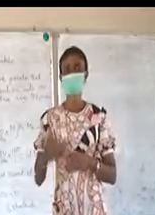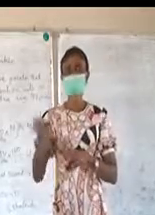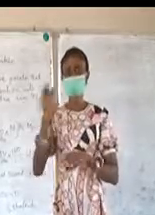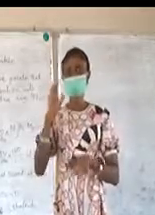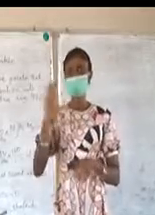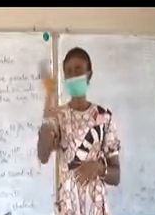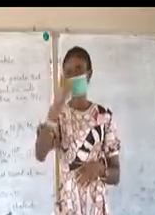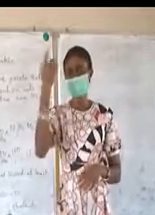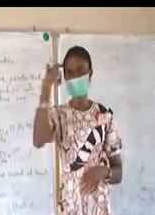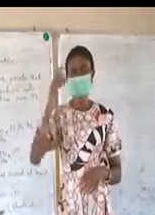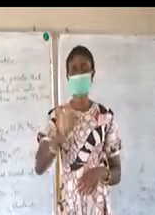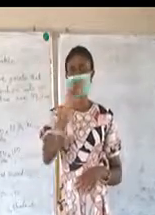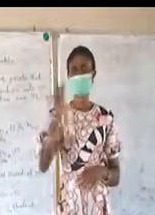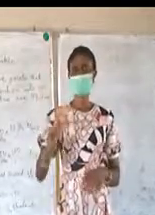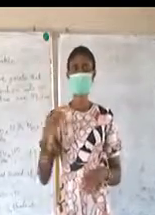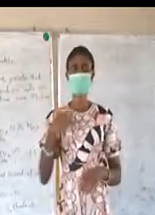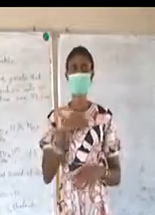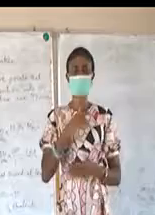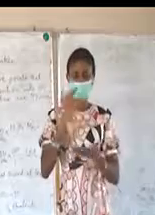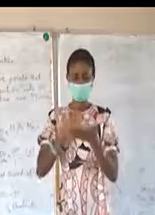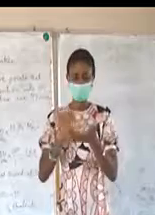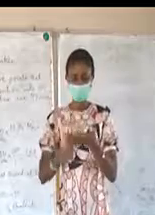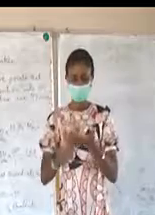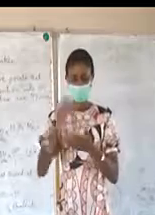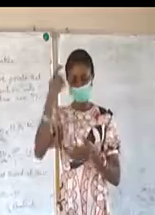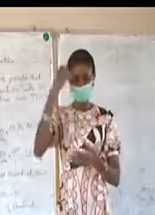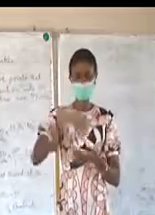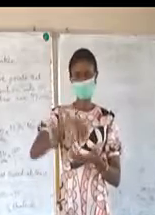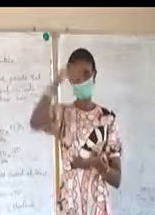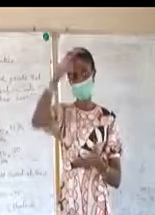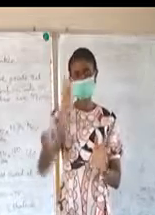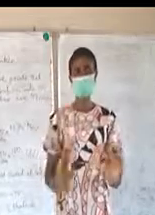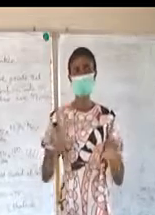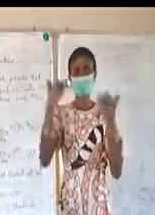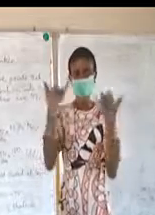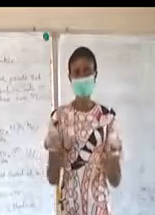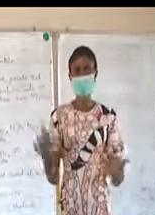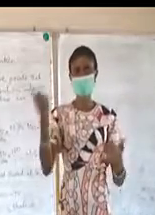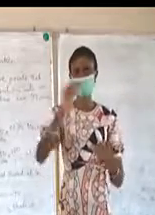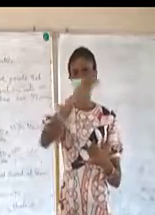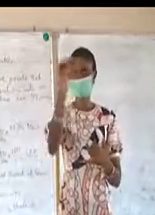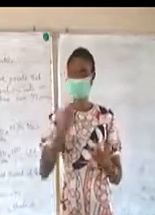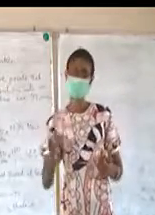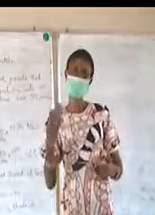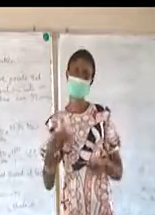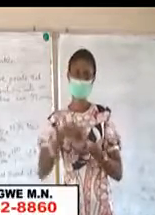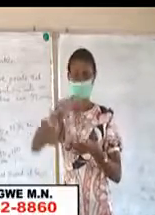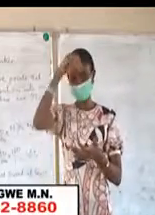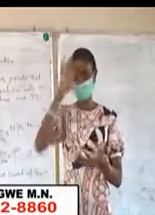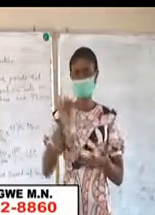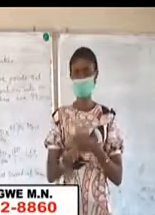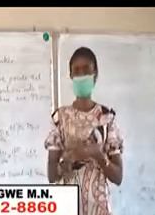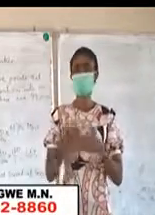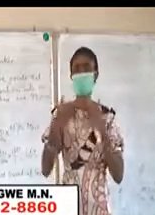only calculated the number of students. Now the percentage of students that scored at least 70 marks.